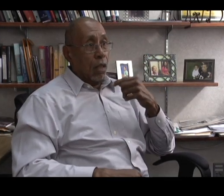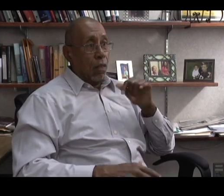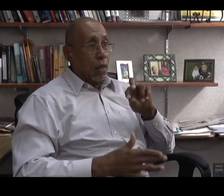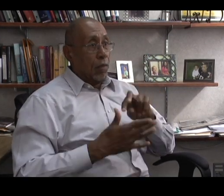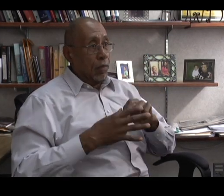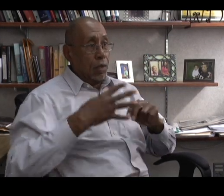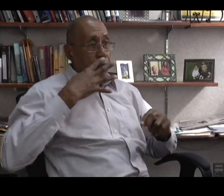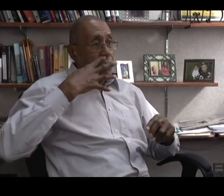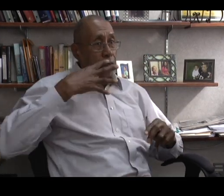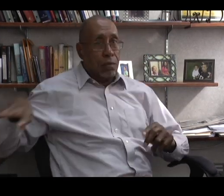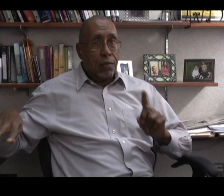for me,